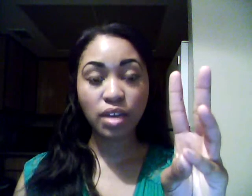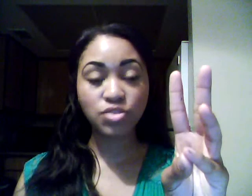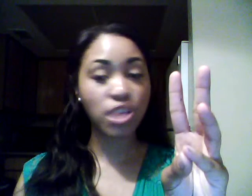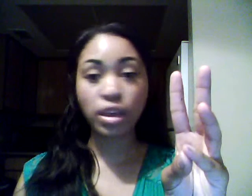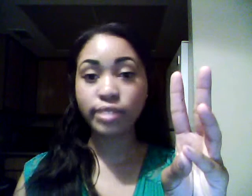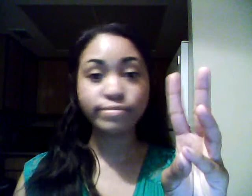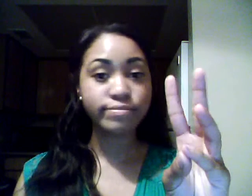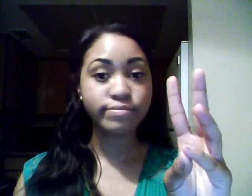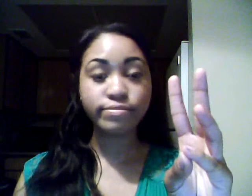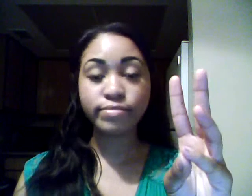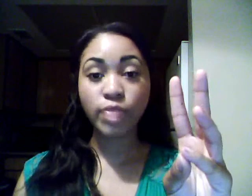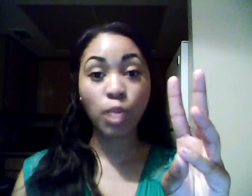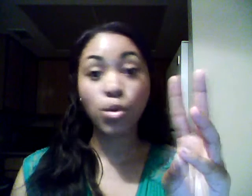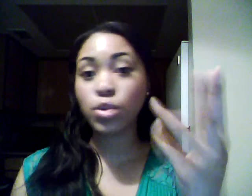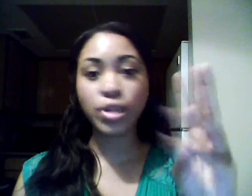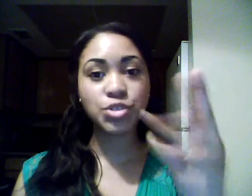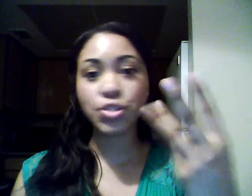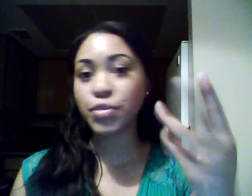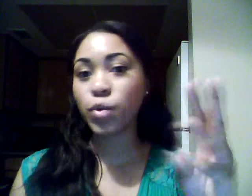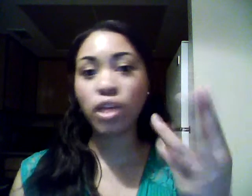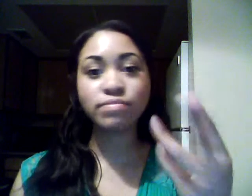Okay, just shake it like a Polaroid picture if you want.